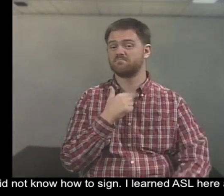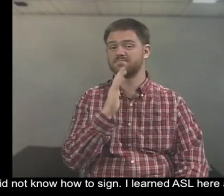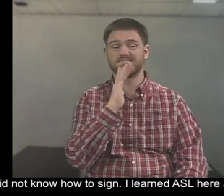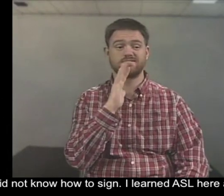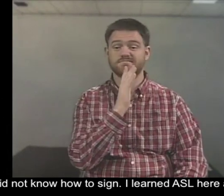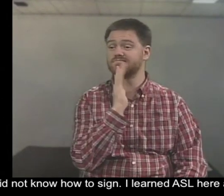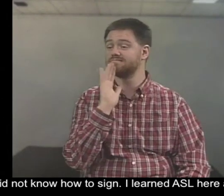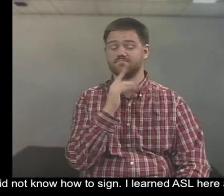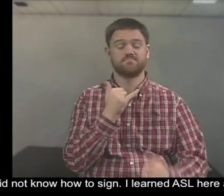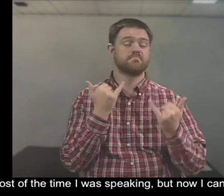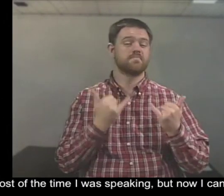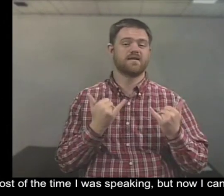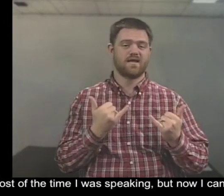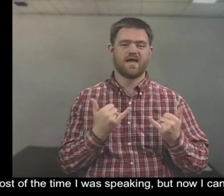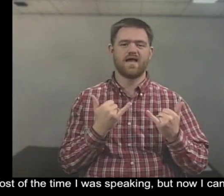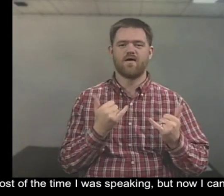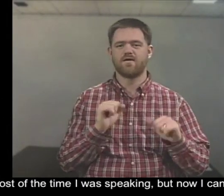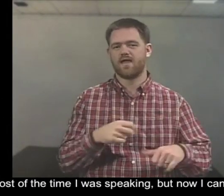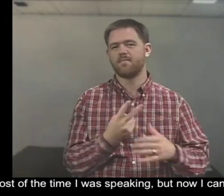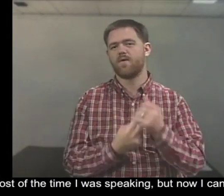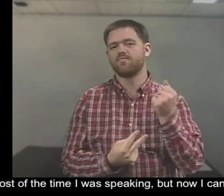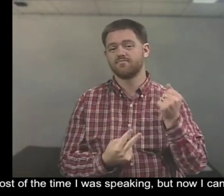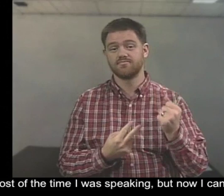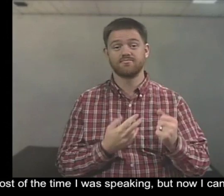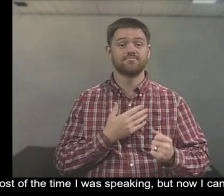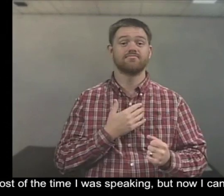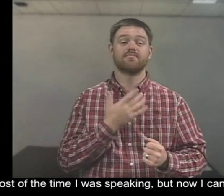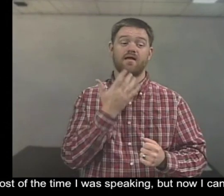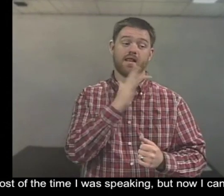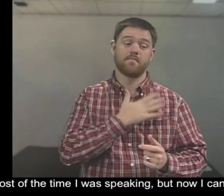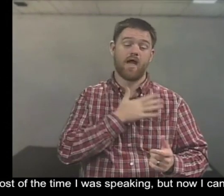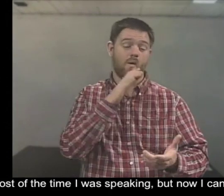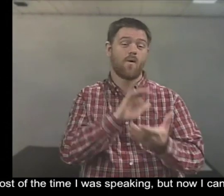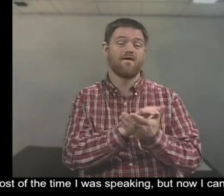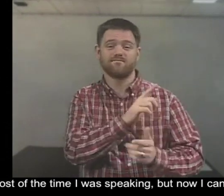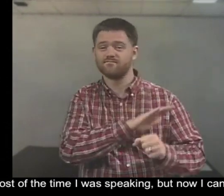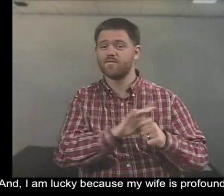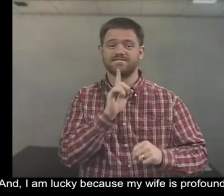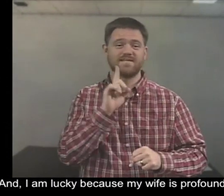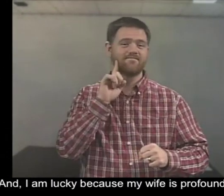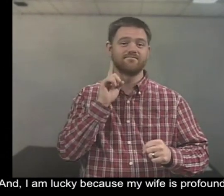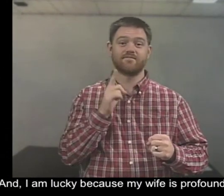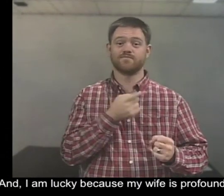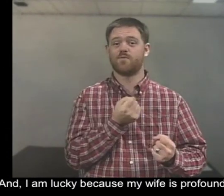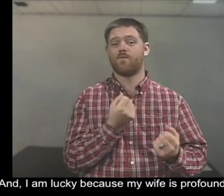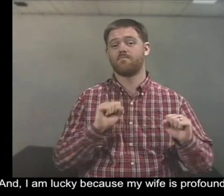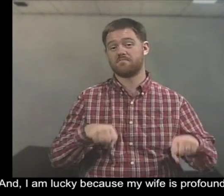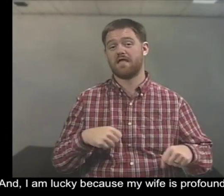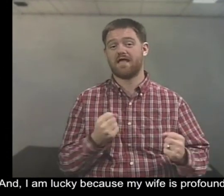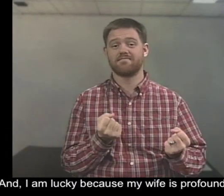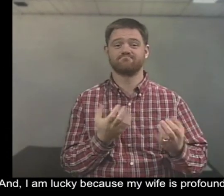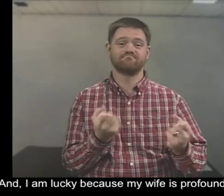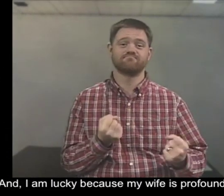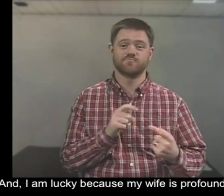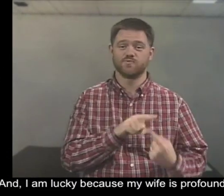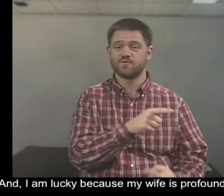WPSD. Most of the time I was speaking, but now I can do both. And I'm lucky because my wife is profoundly deaf